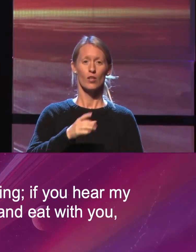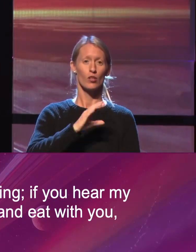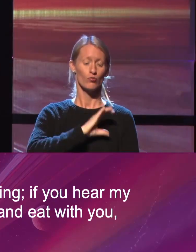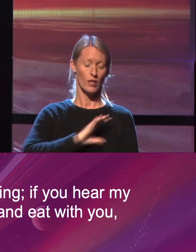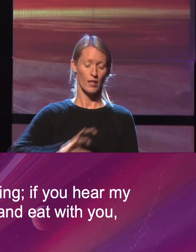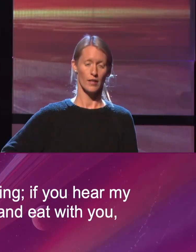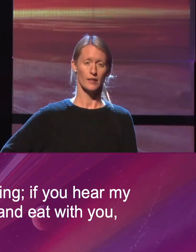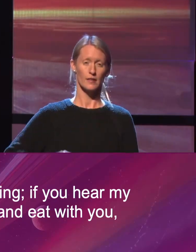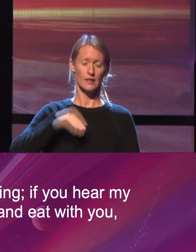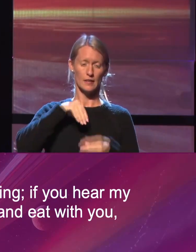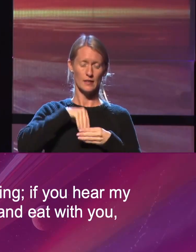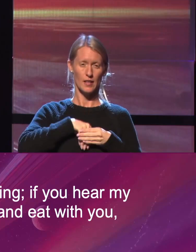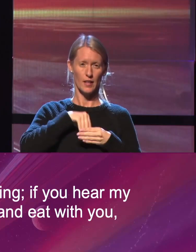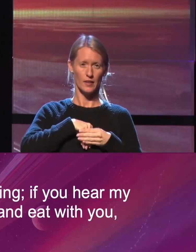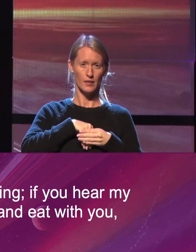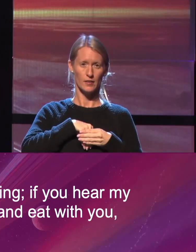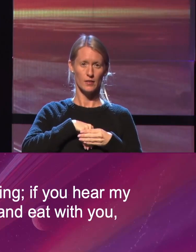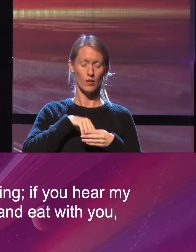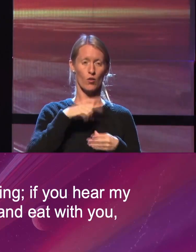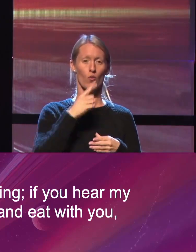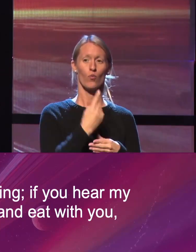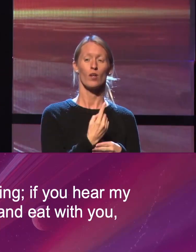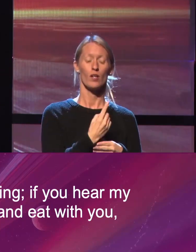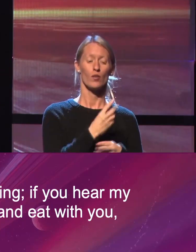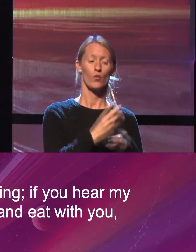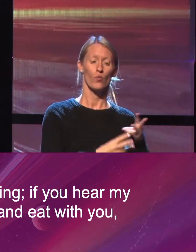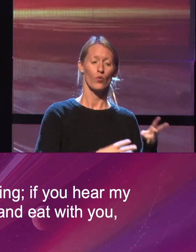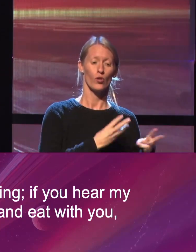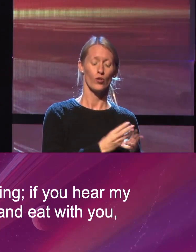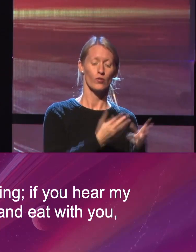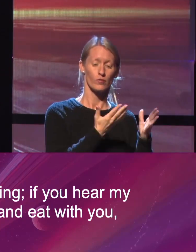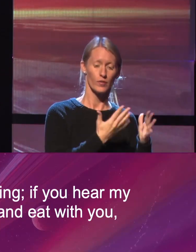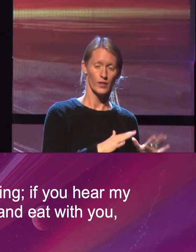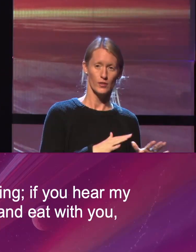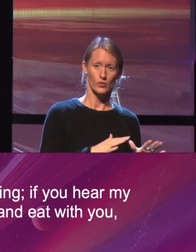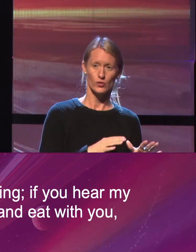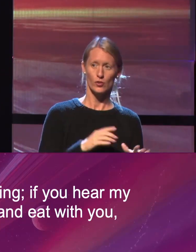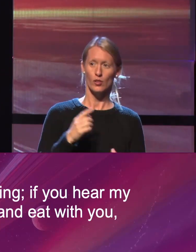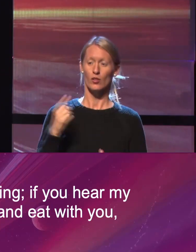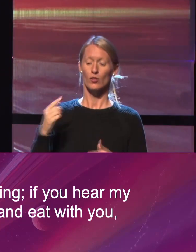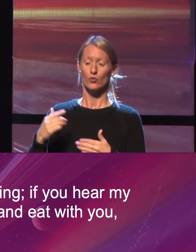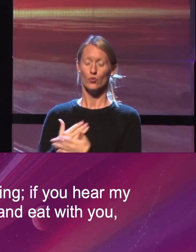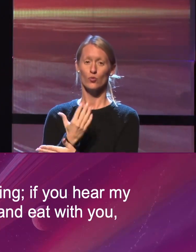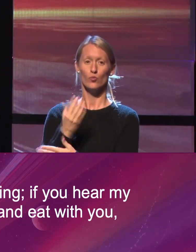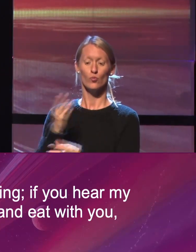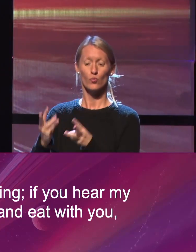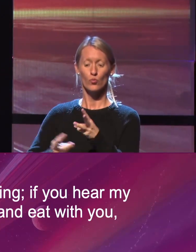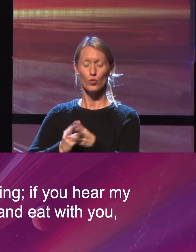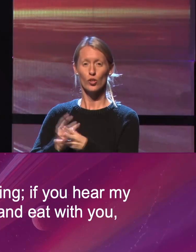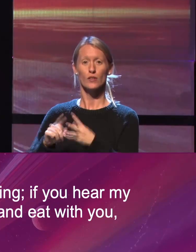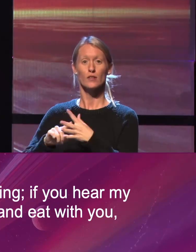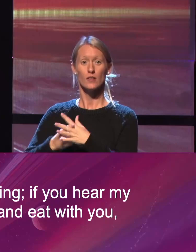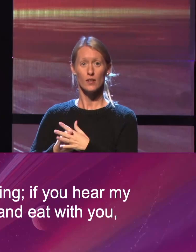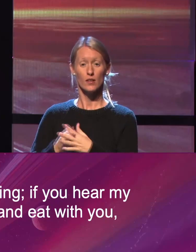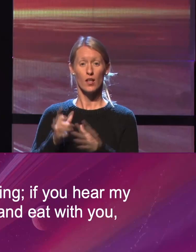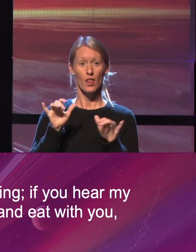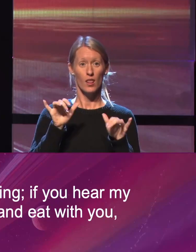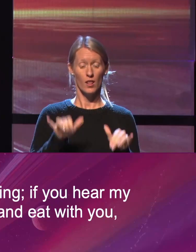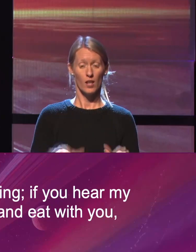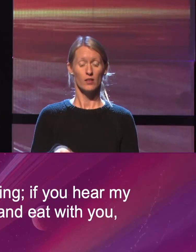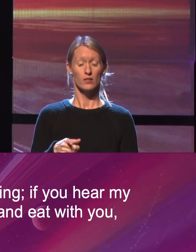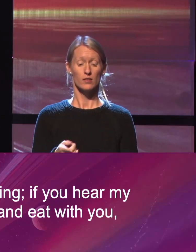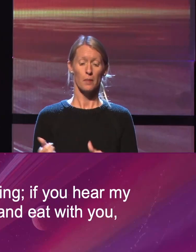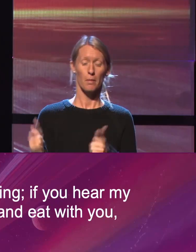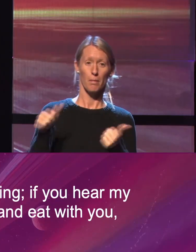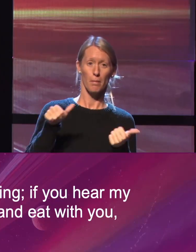It's an apocalyptic language. One world ends and a new world begins. That's what baptism is powerful when